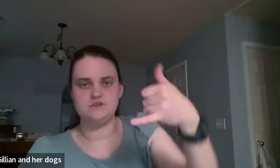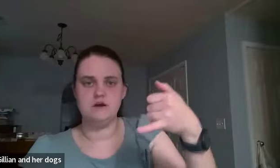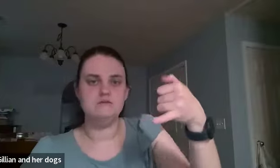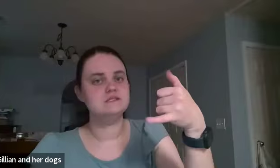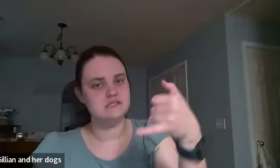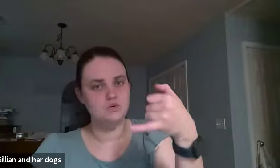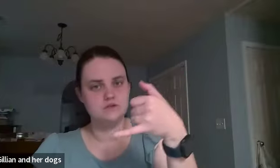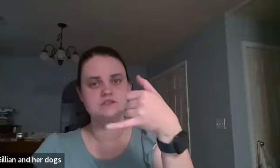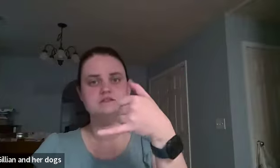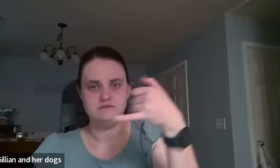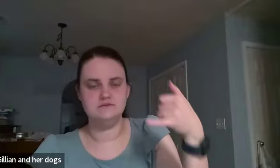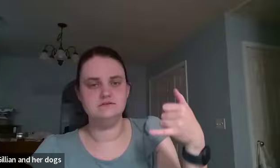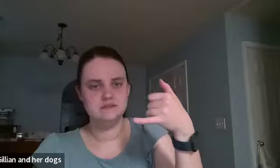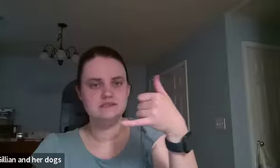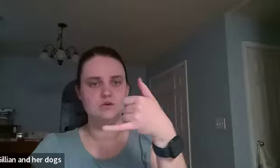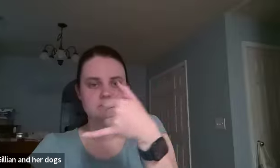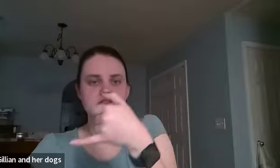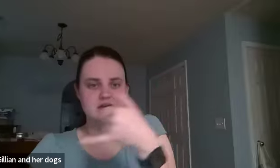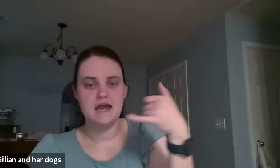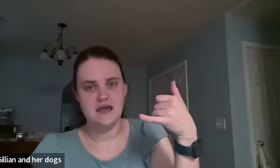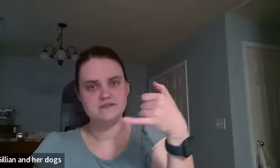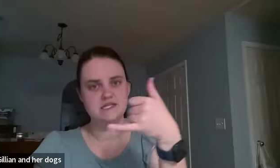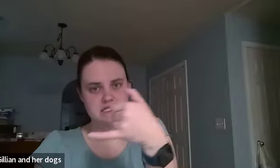so out. Seahorse. Seahorse. I have seen this